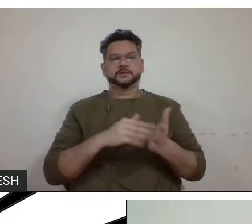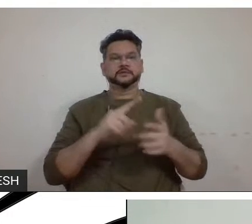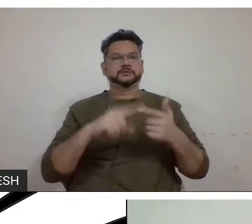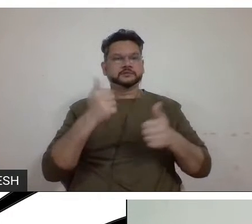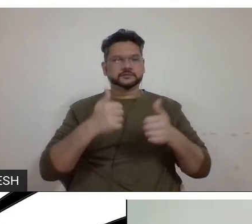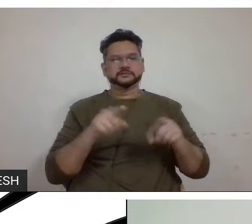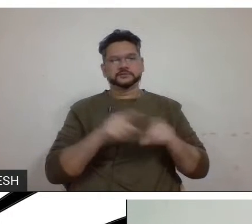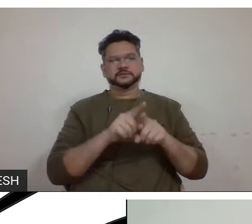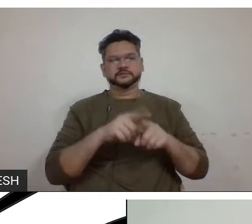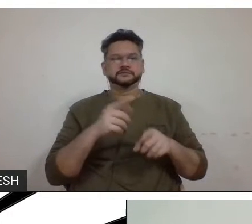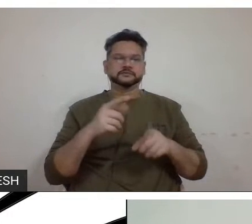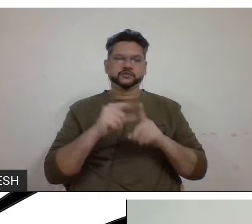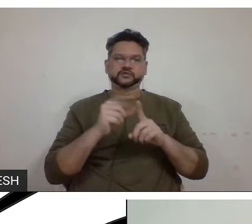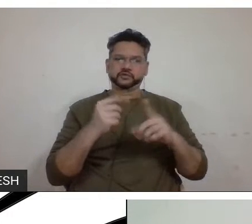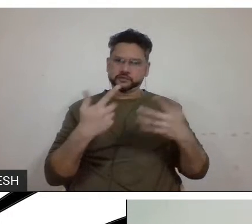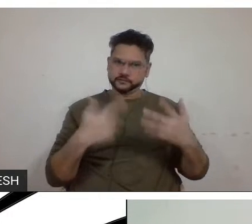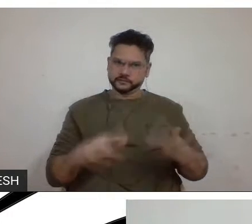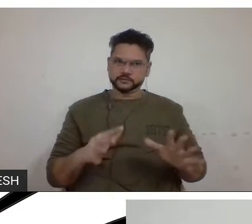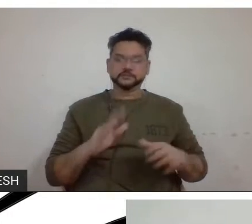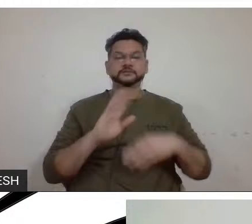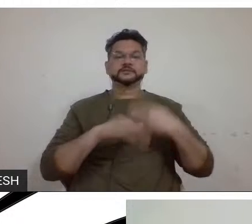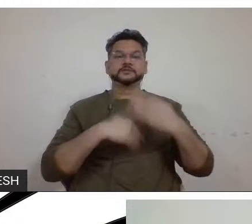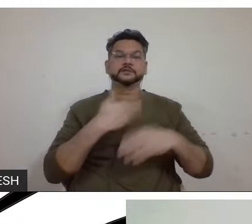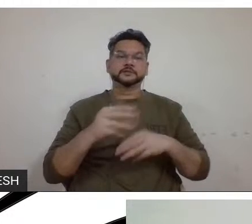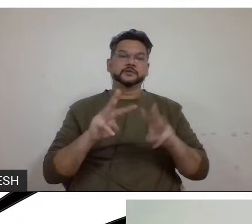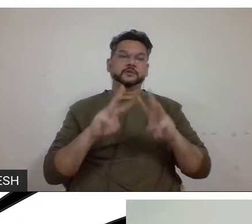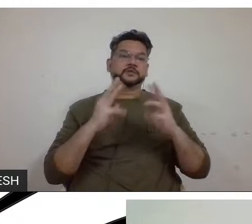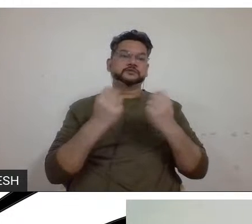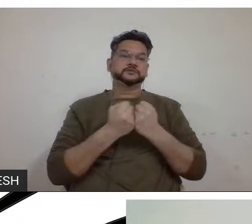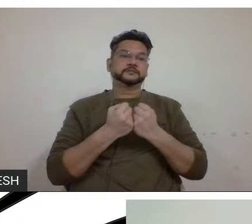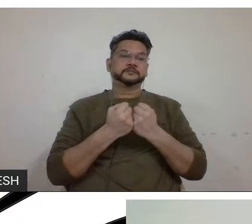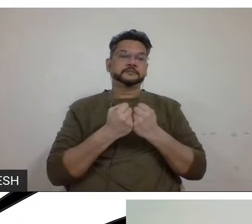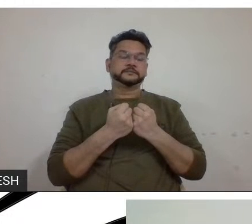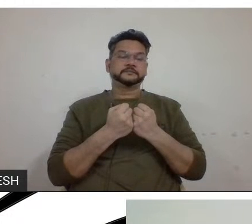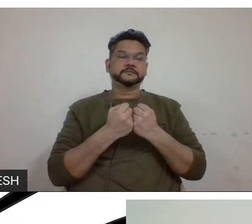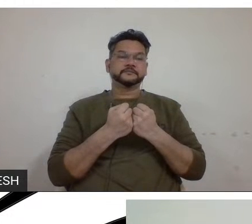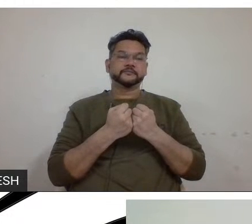conducted one workshop for